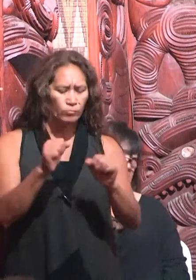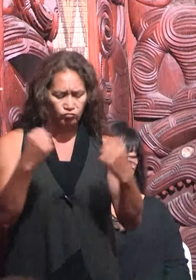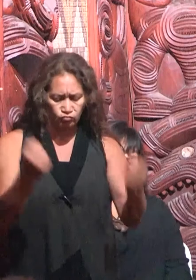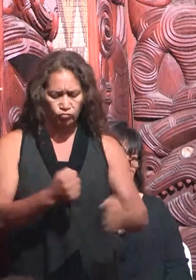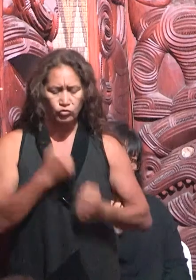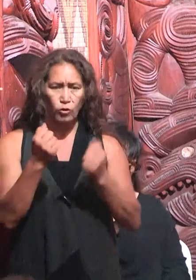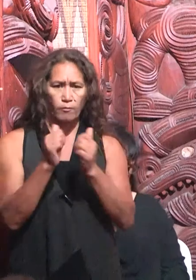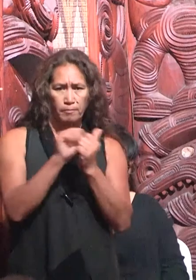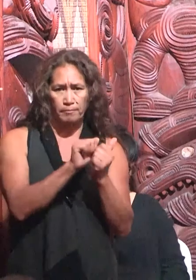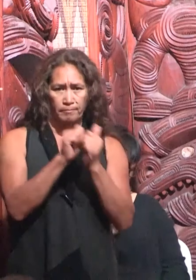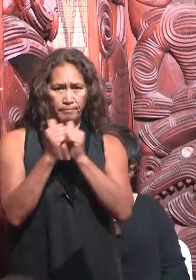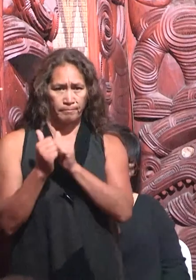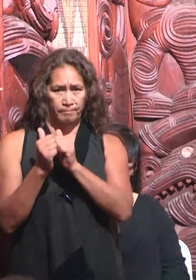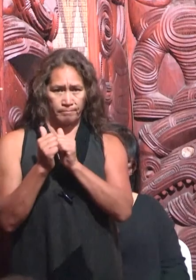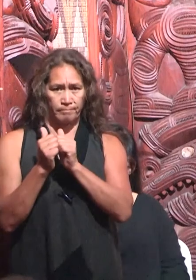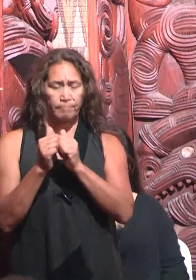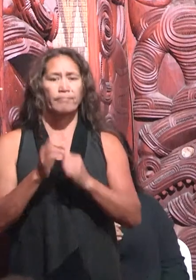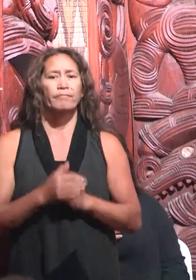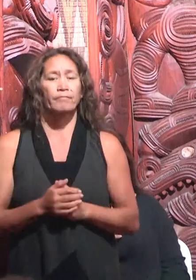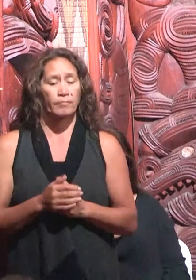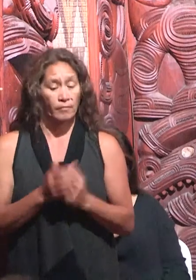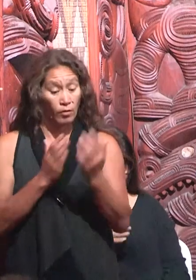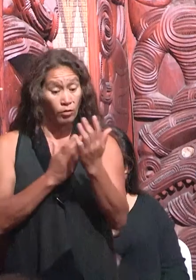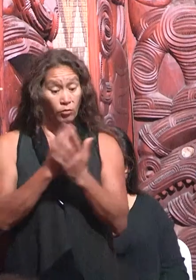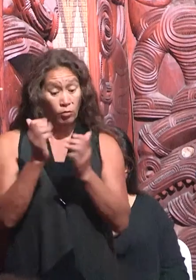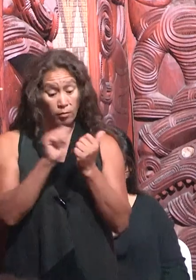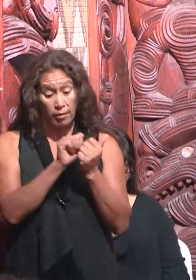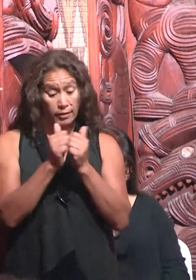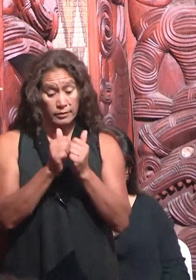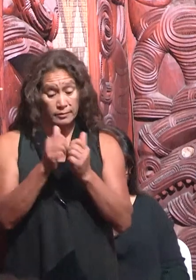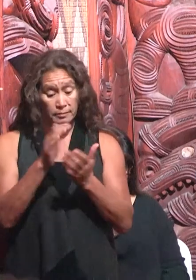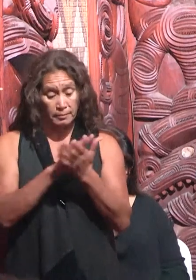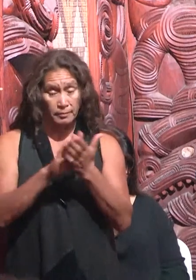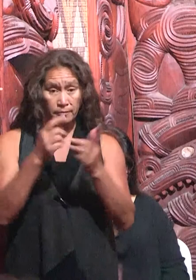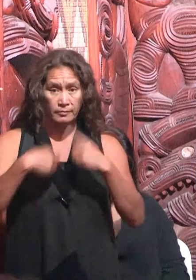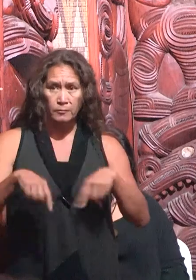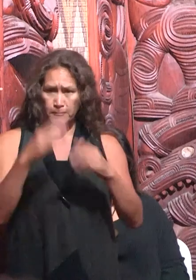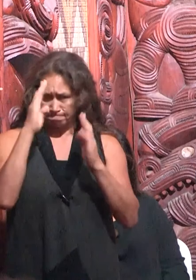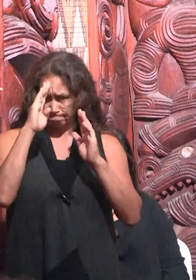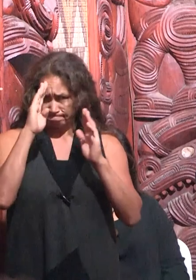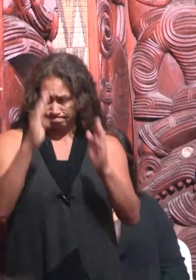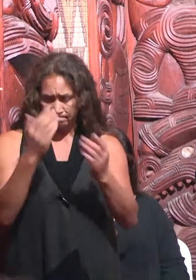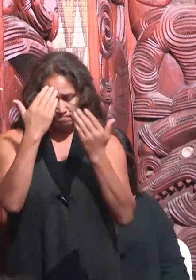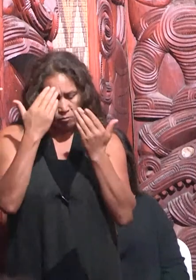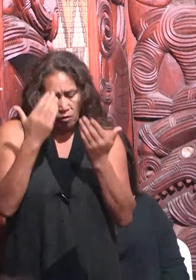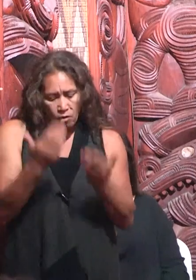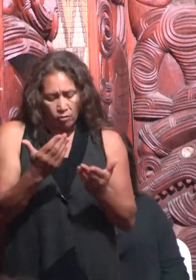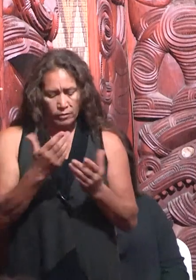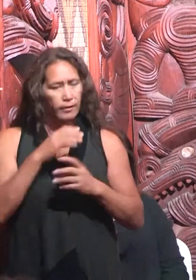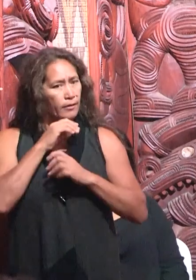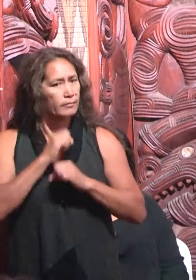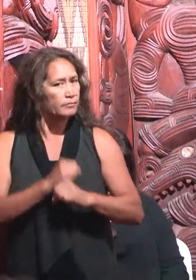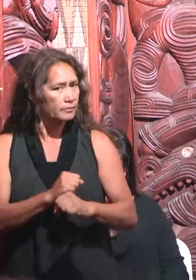effective partnership which enables us to honour our commitment to Māori and the